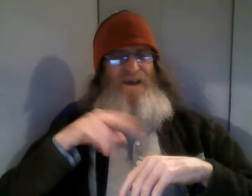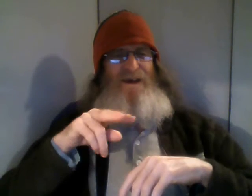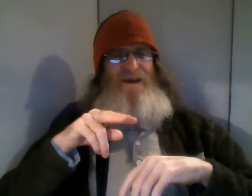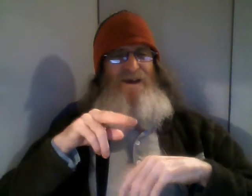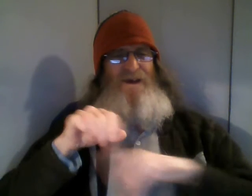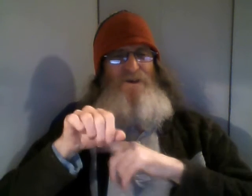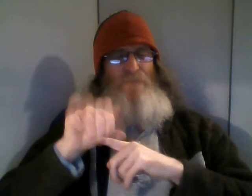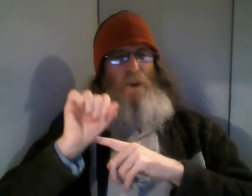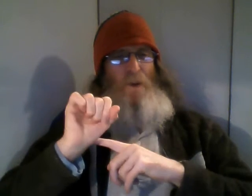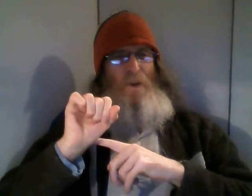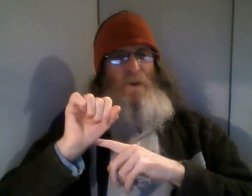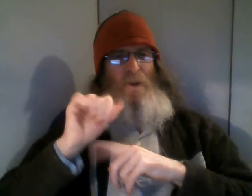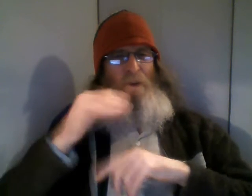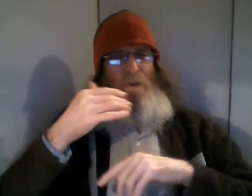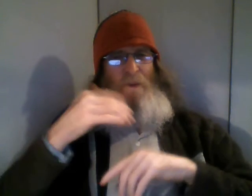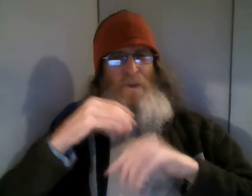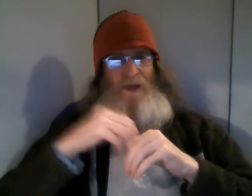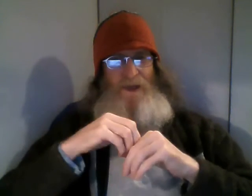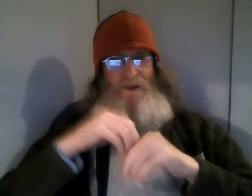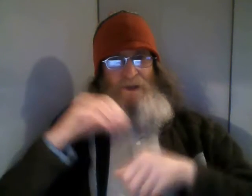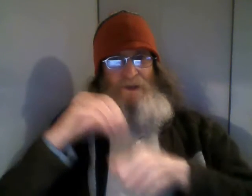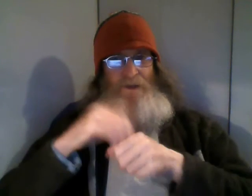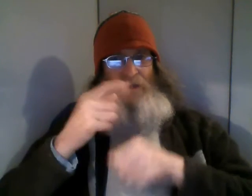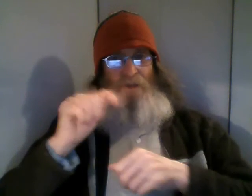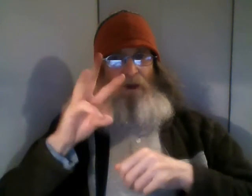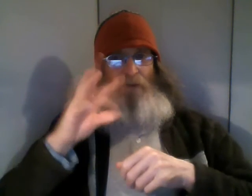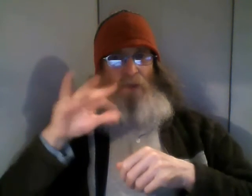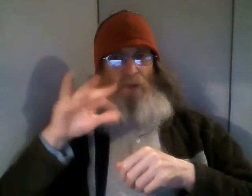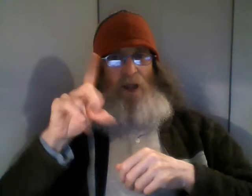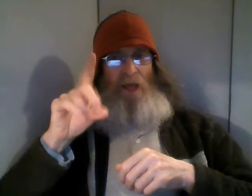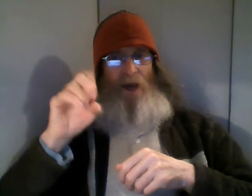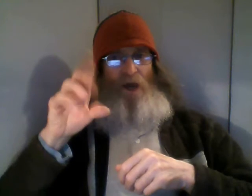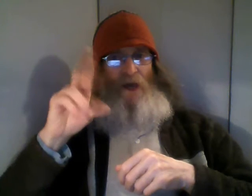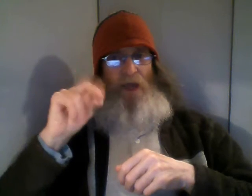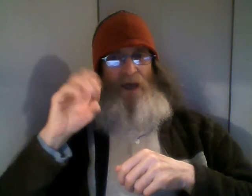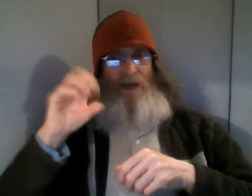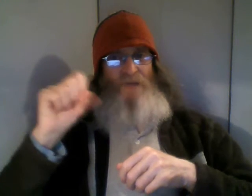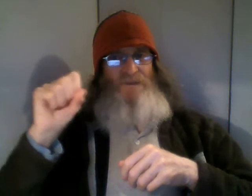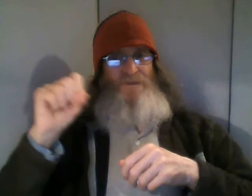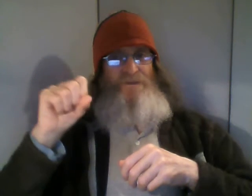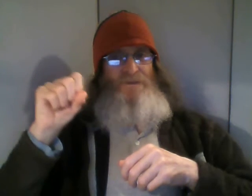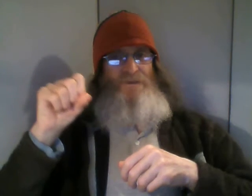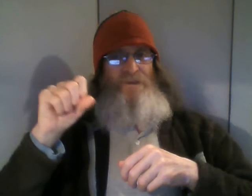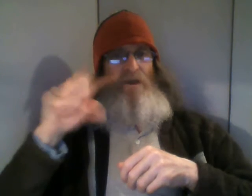At least, you know, still. Hi, students. Yes, for timing. Yes.